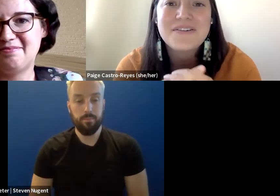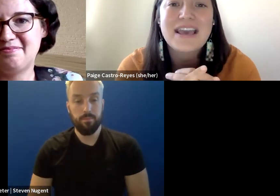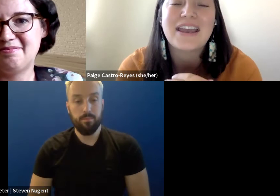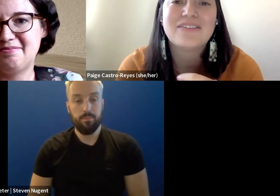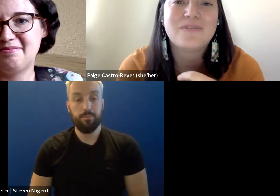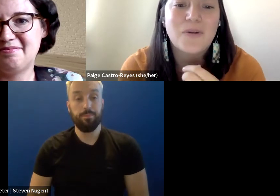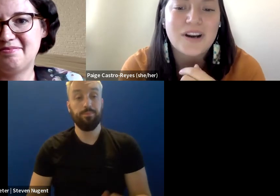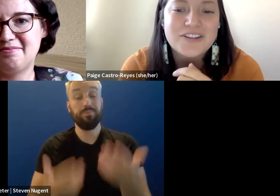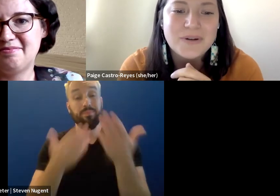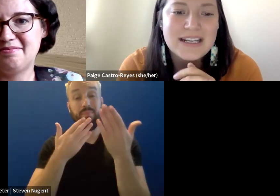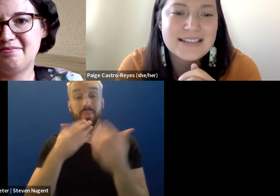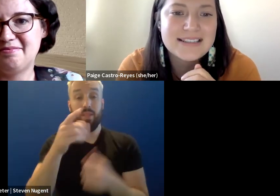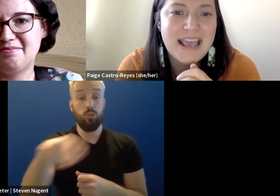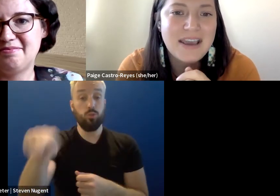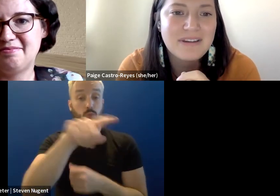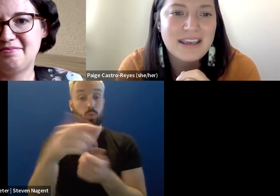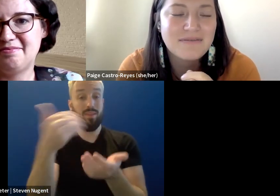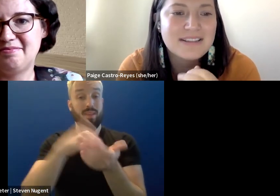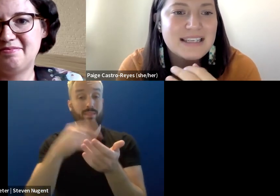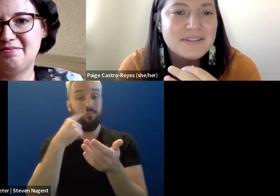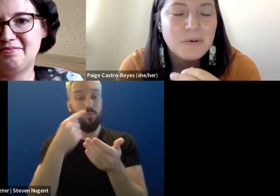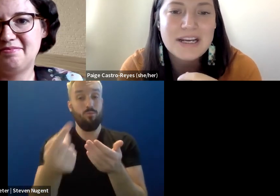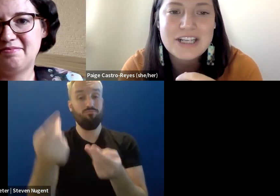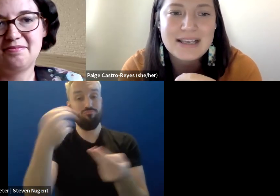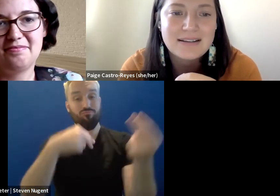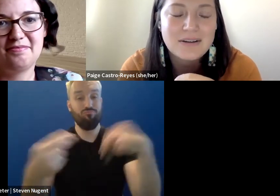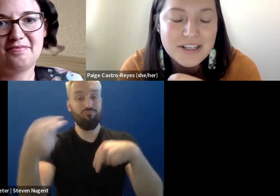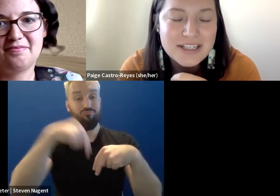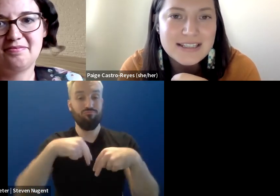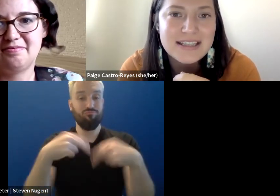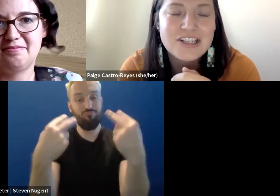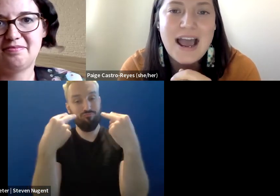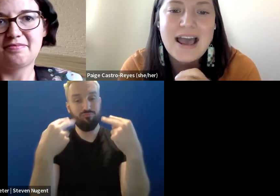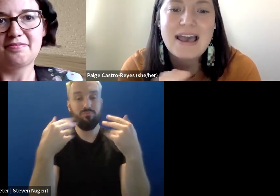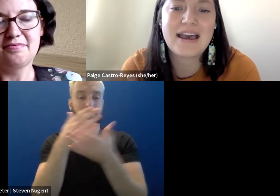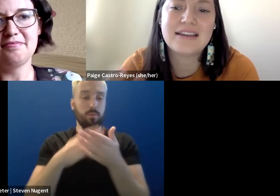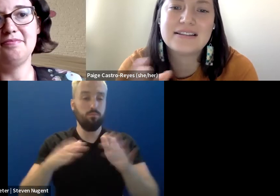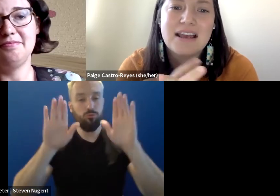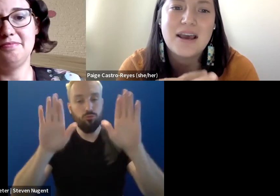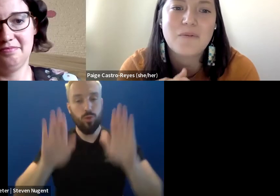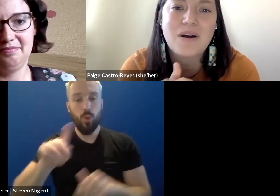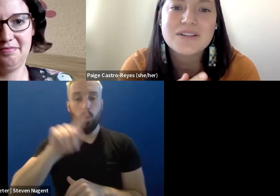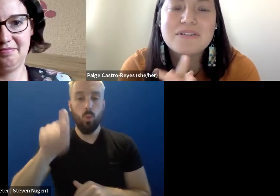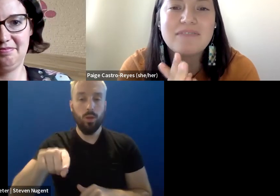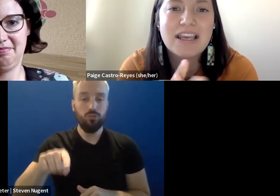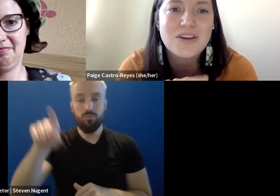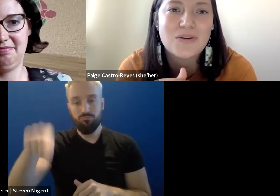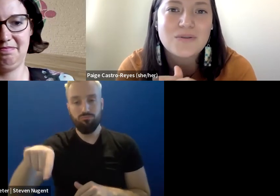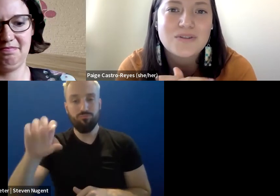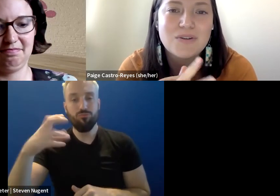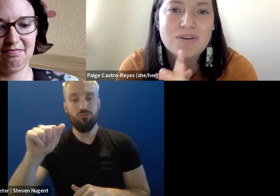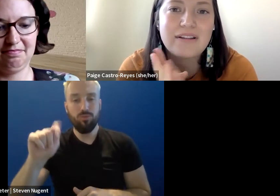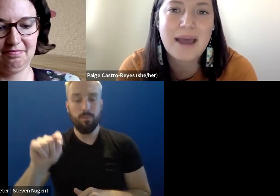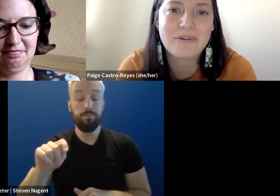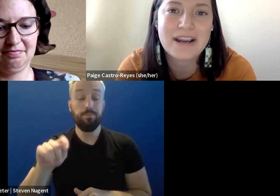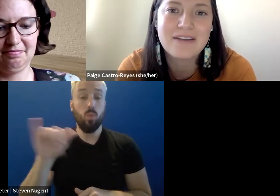So thank you again for joining us today. We received some great questions in the chat, and we also invite